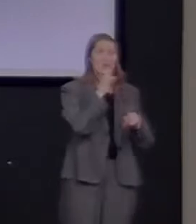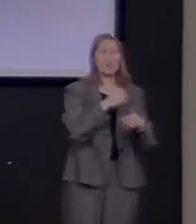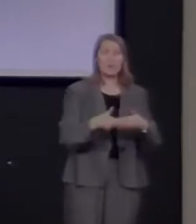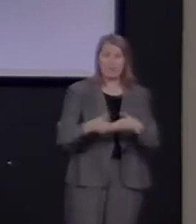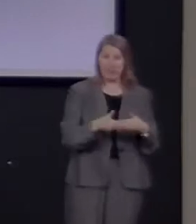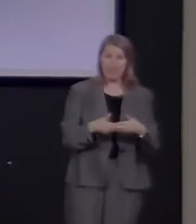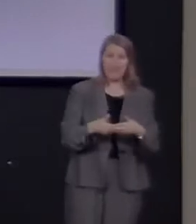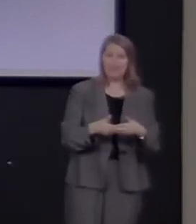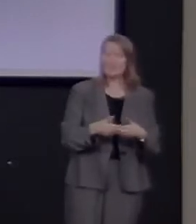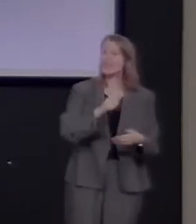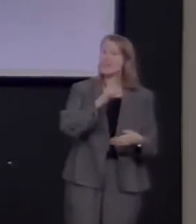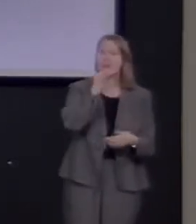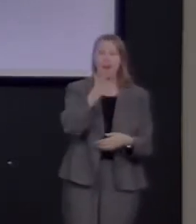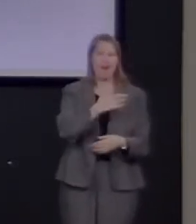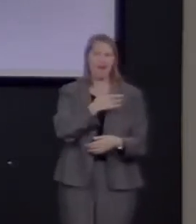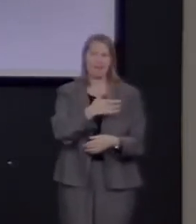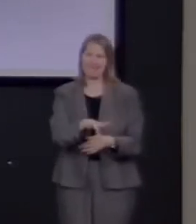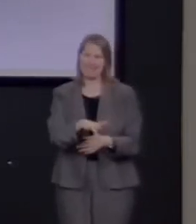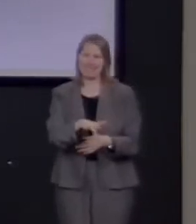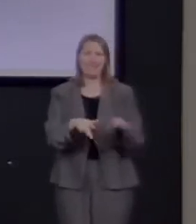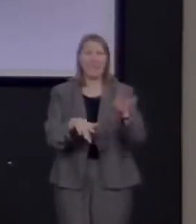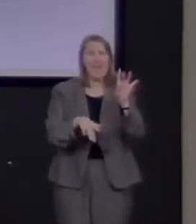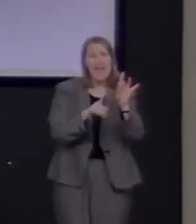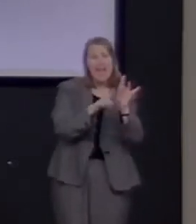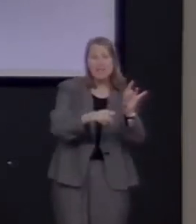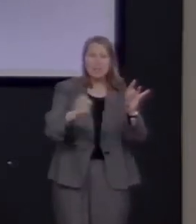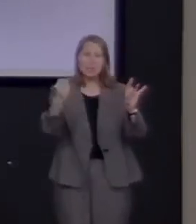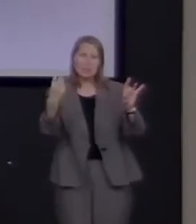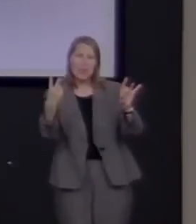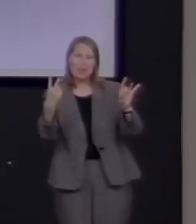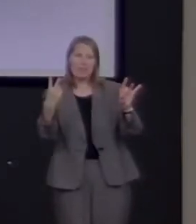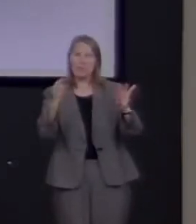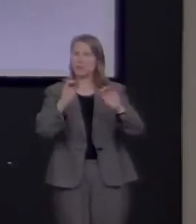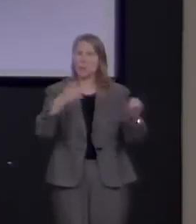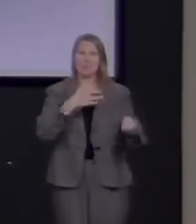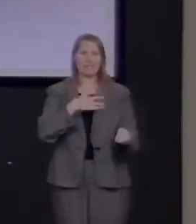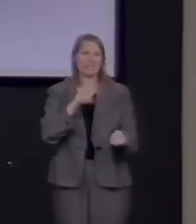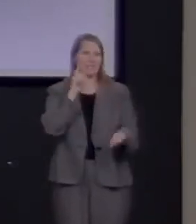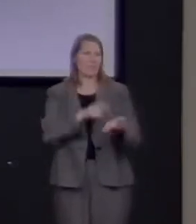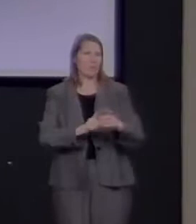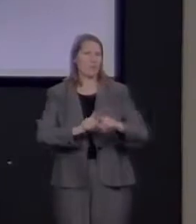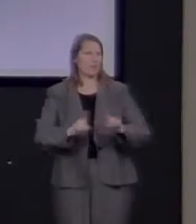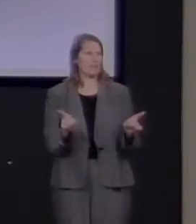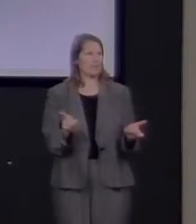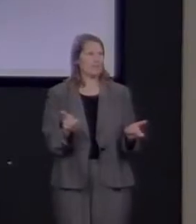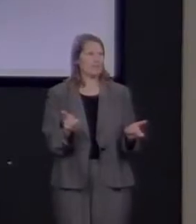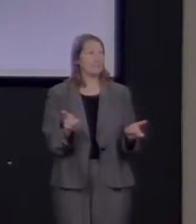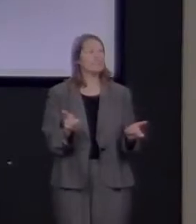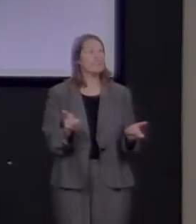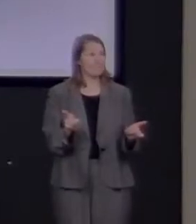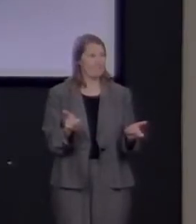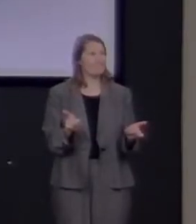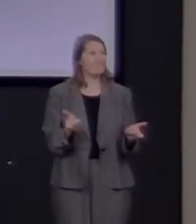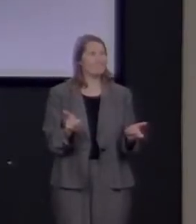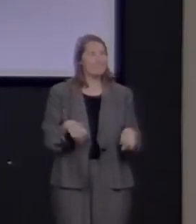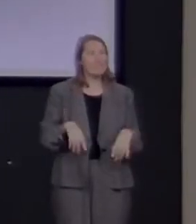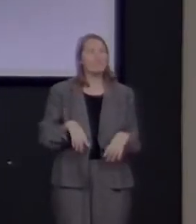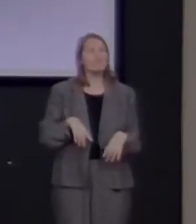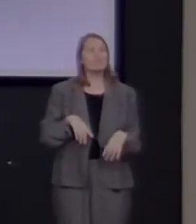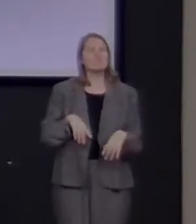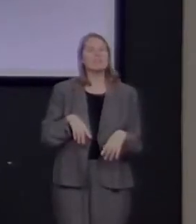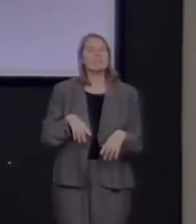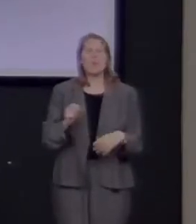was unable to discriminate between 8 and 12 dots. So what seems to matter to the ability of infants to do